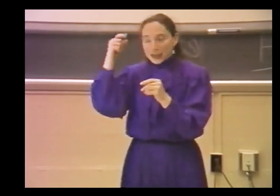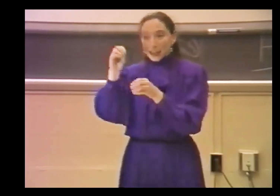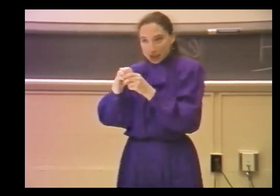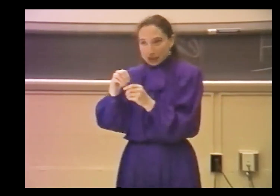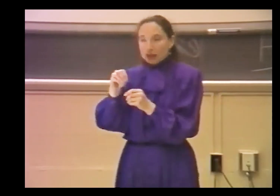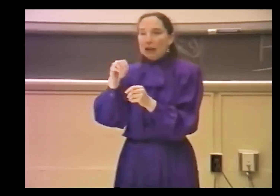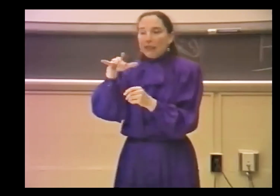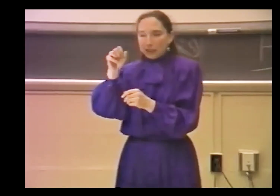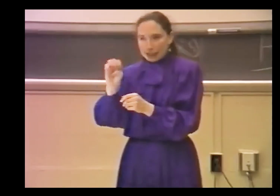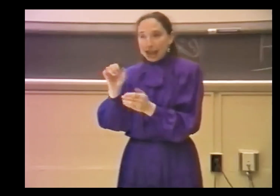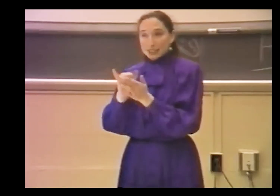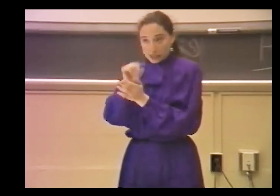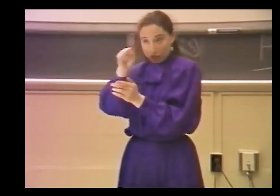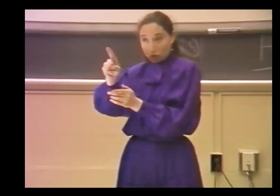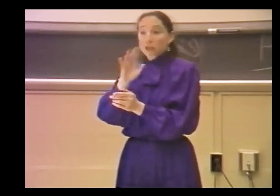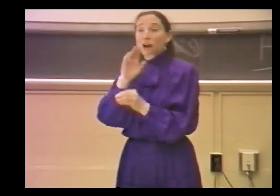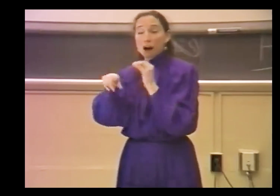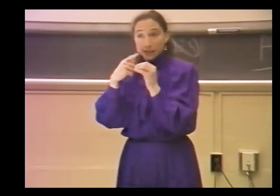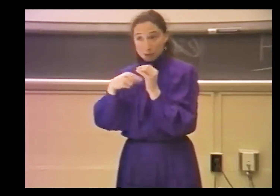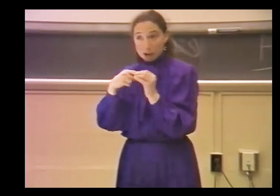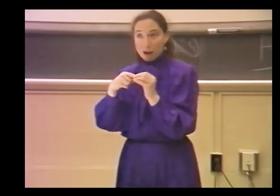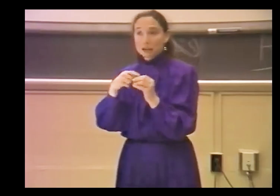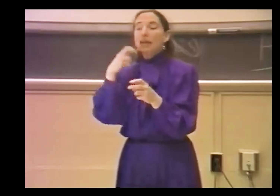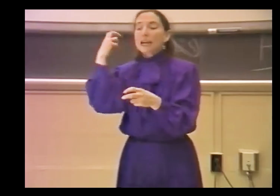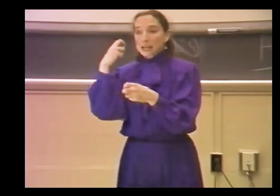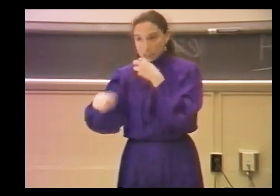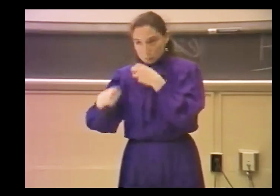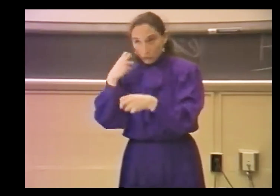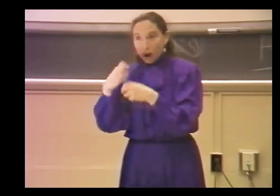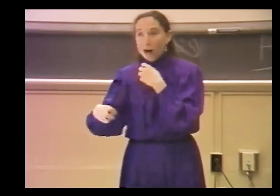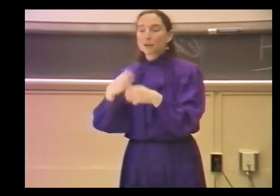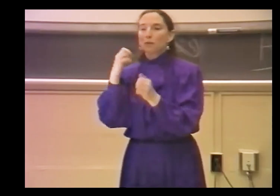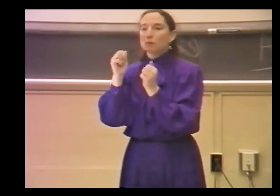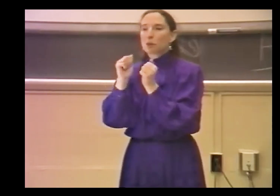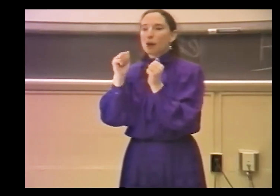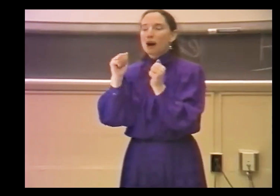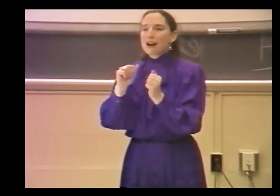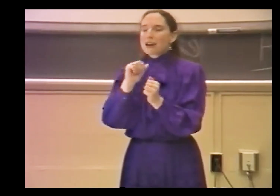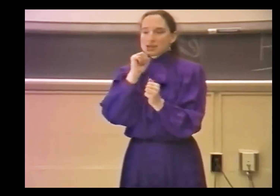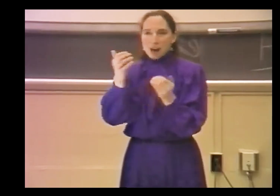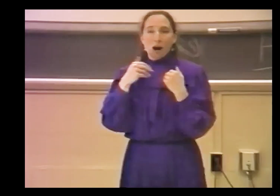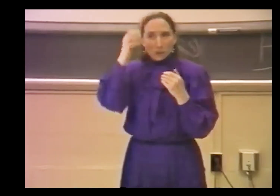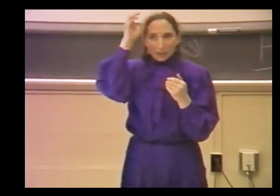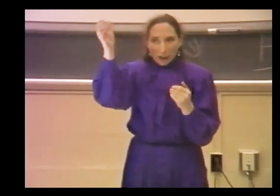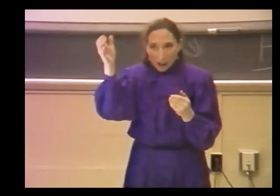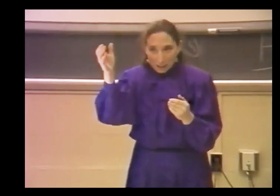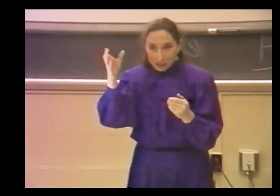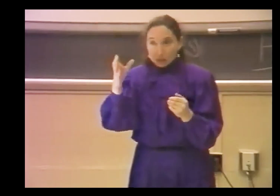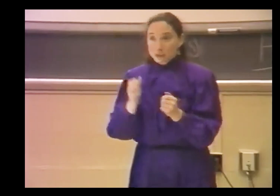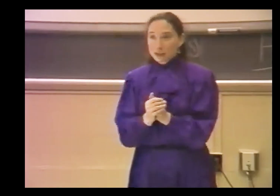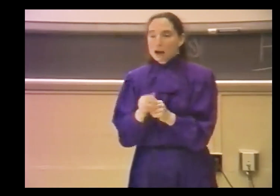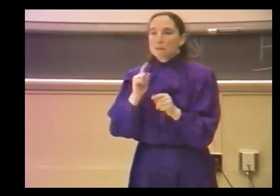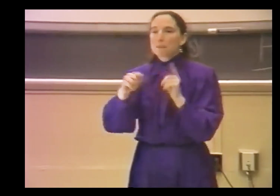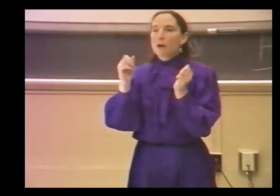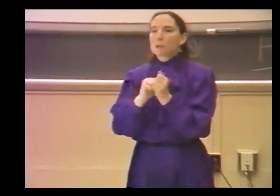think in the case that you're talking about, it's a problem not with the concept, but